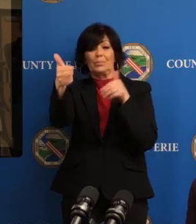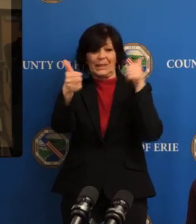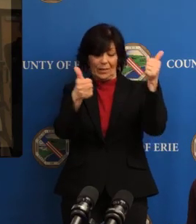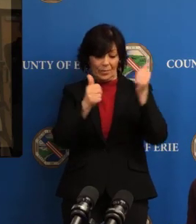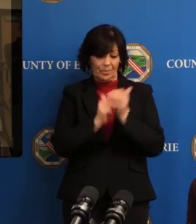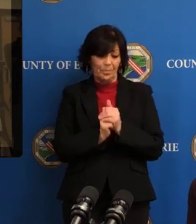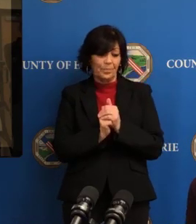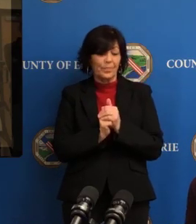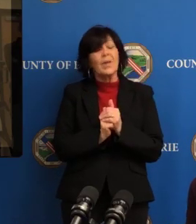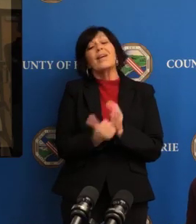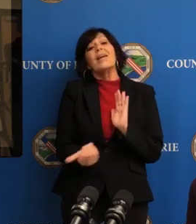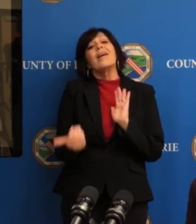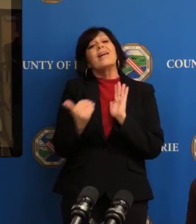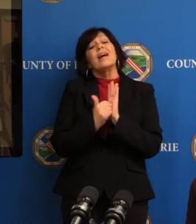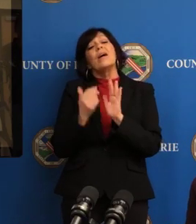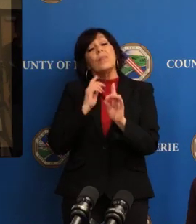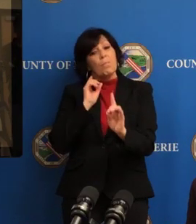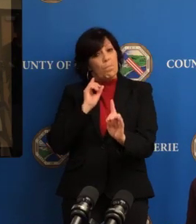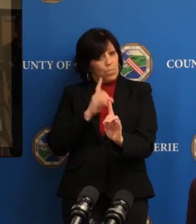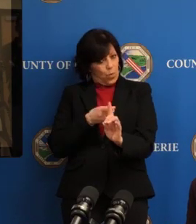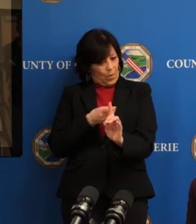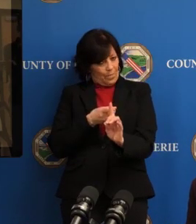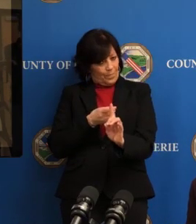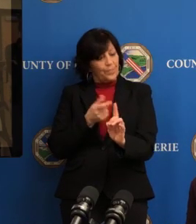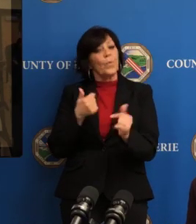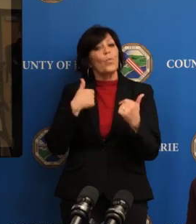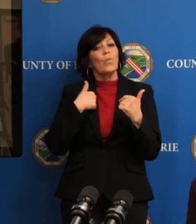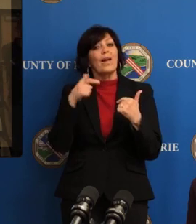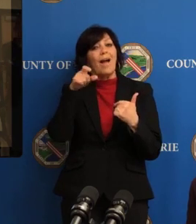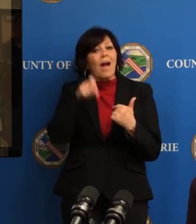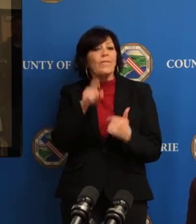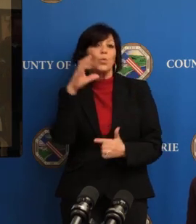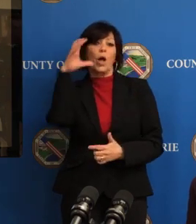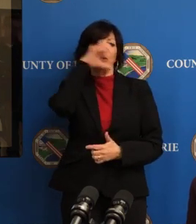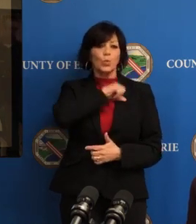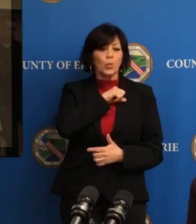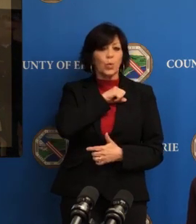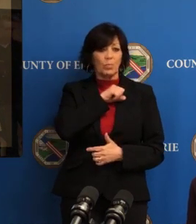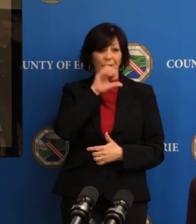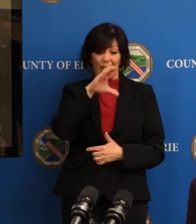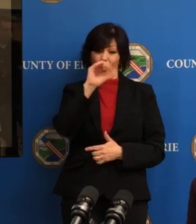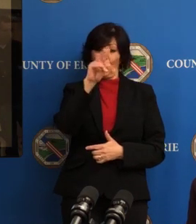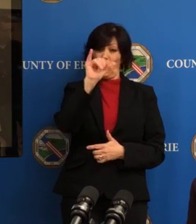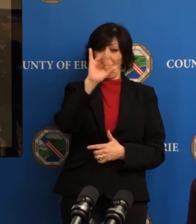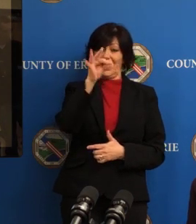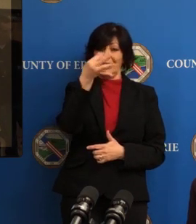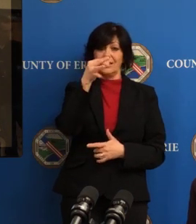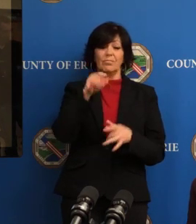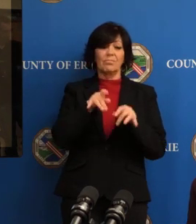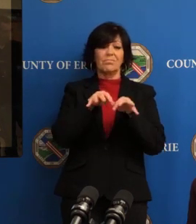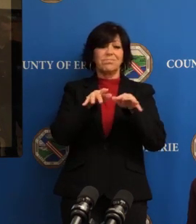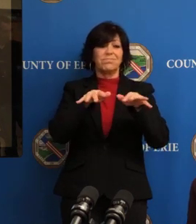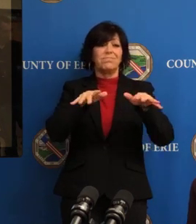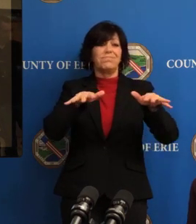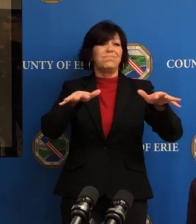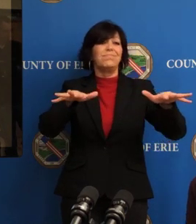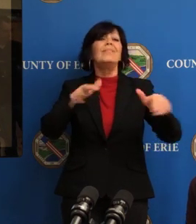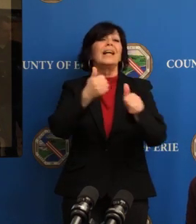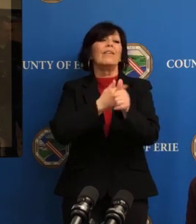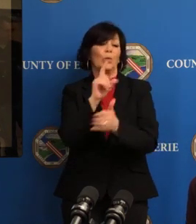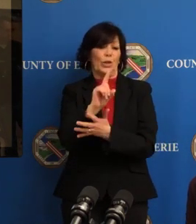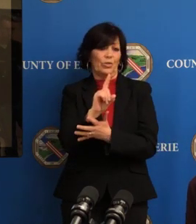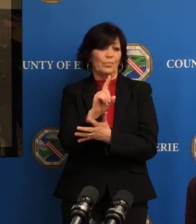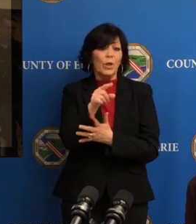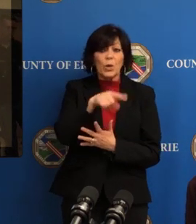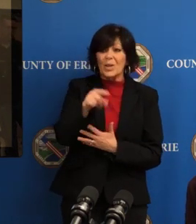So I think the bottom line is that we have to assume that COVID-19 is prevalent in our community and